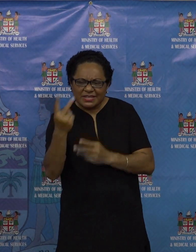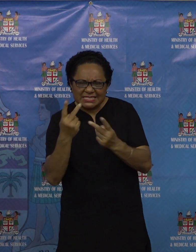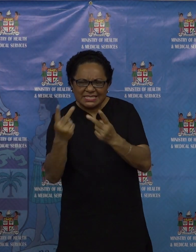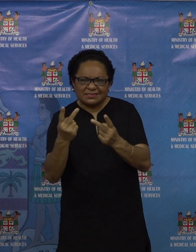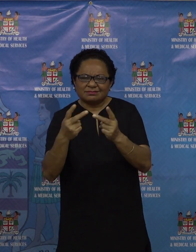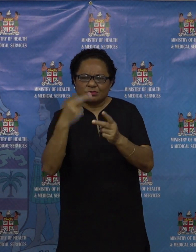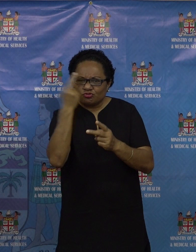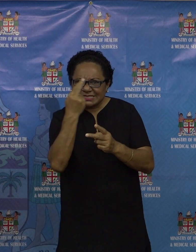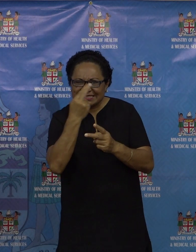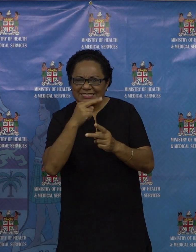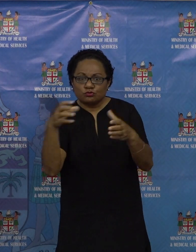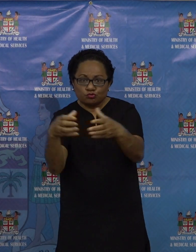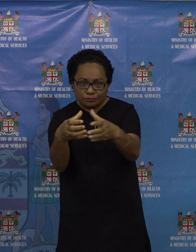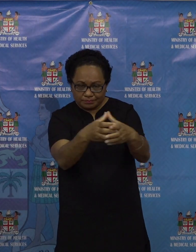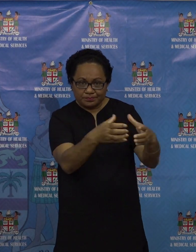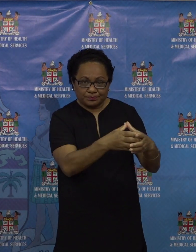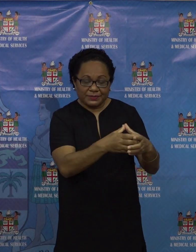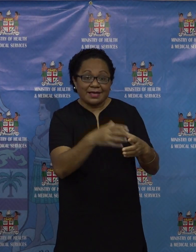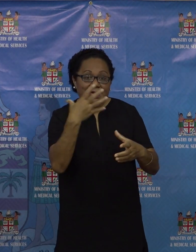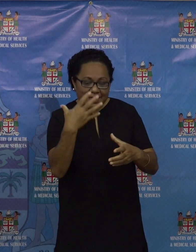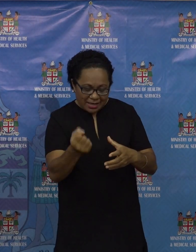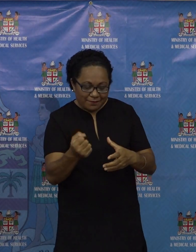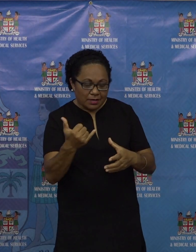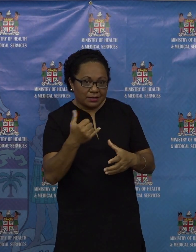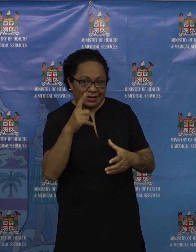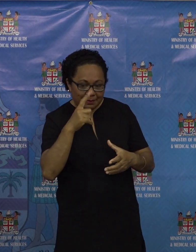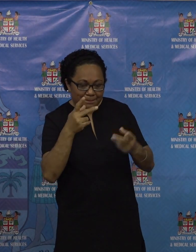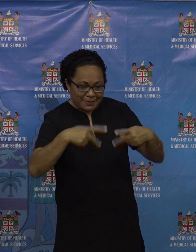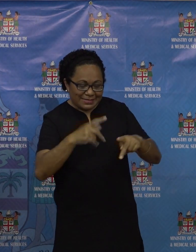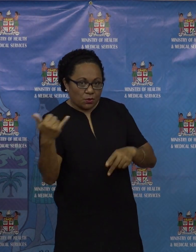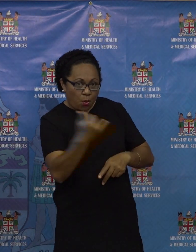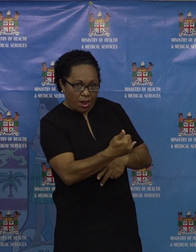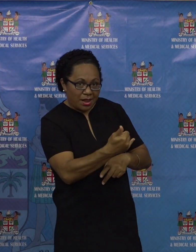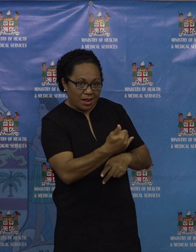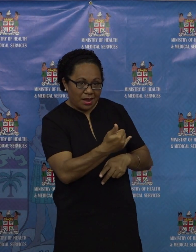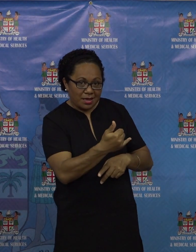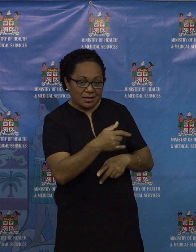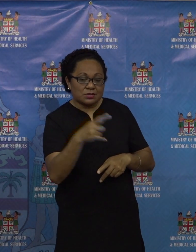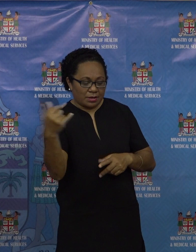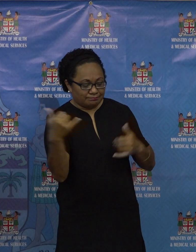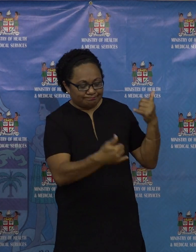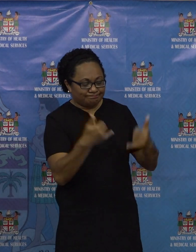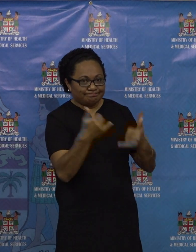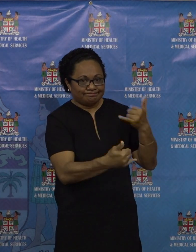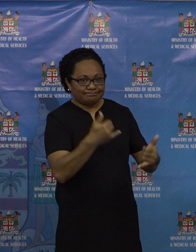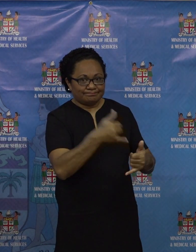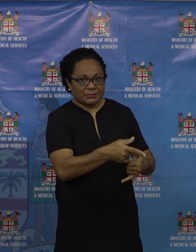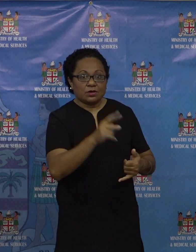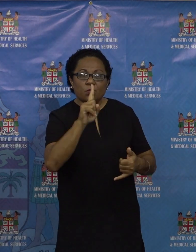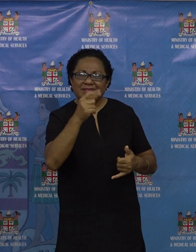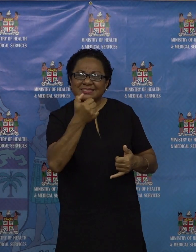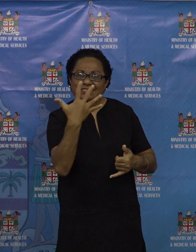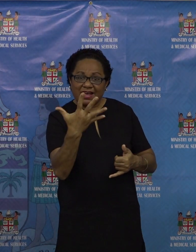populations, and they've set up call centers in the division to receive and process calls that come through the